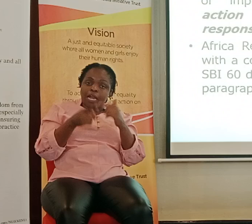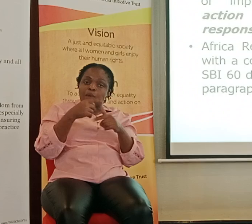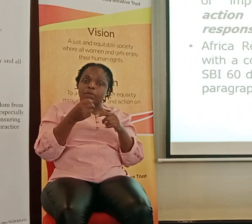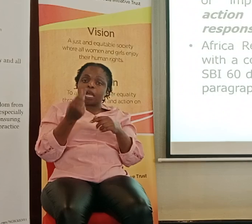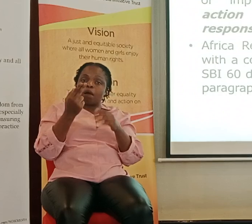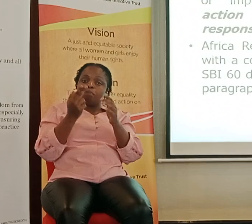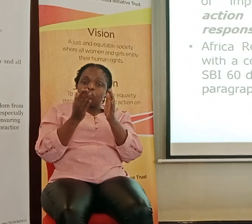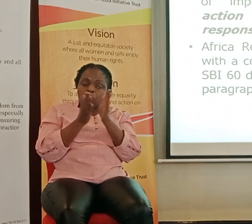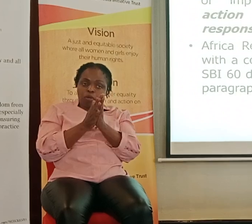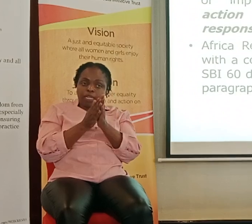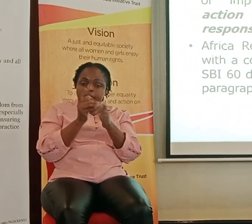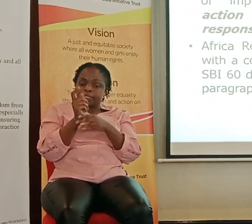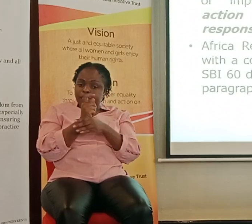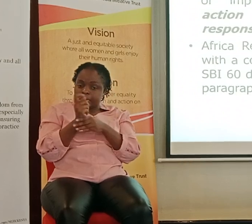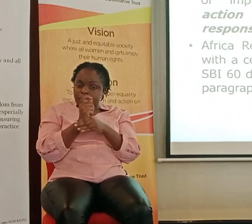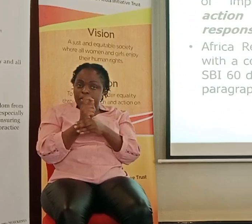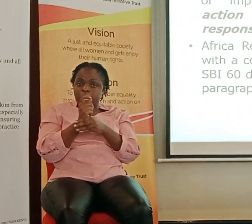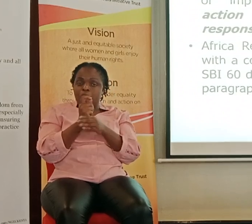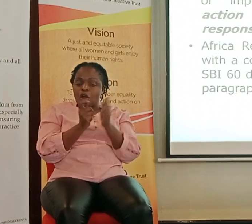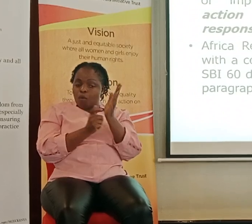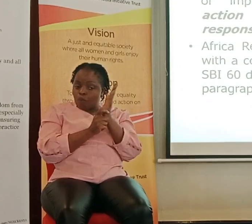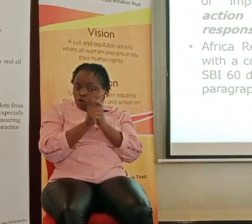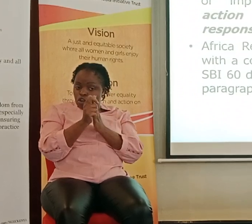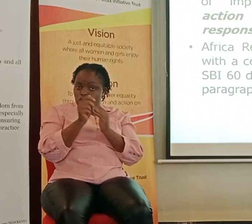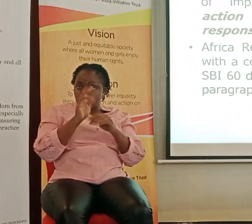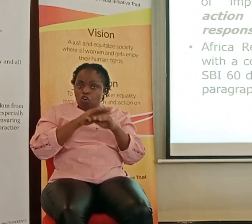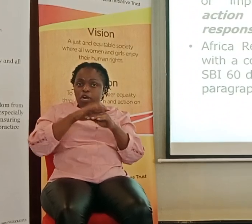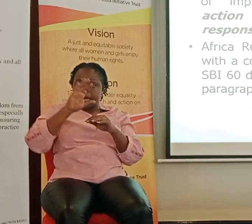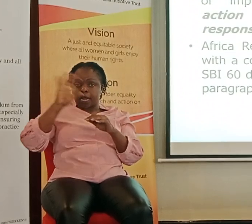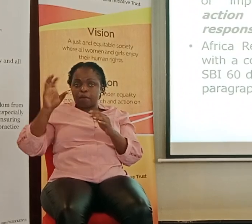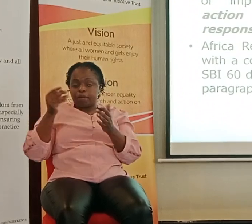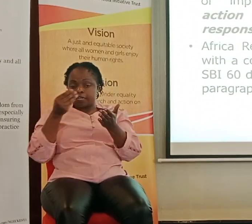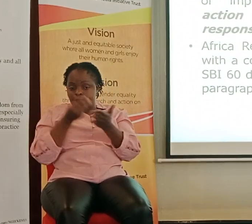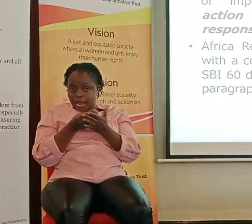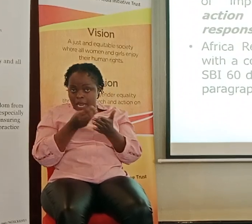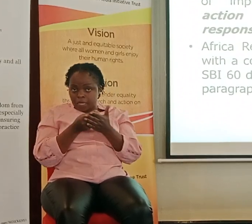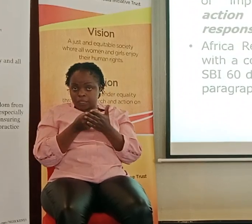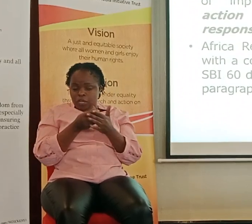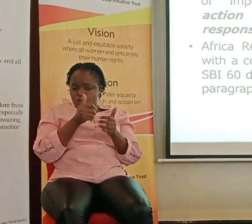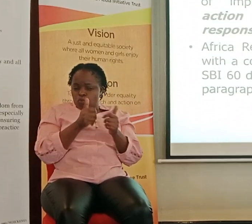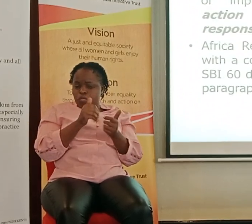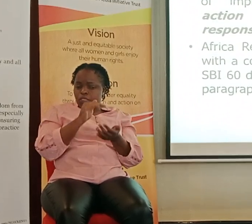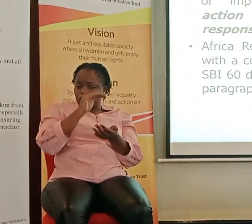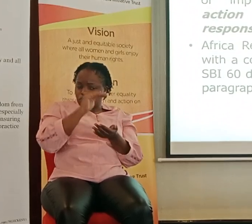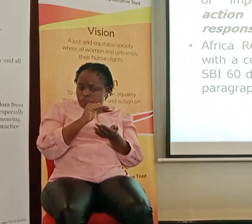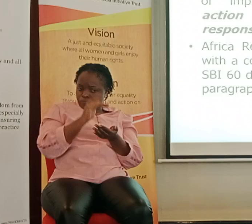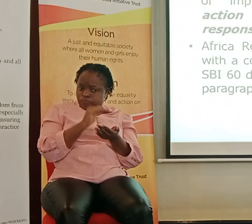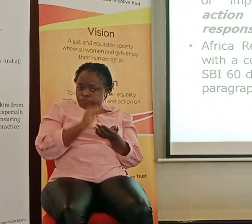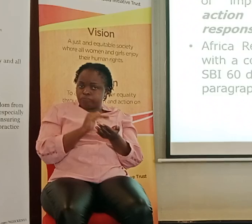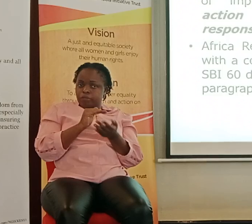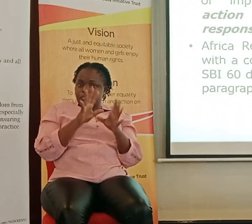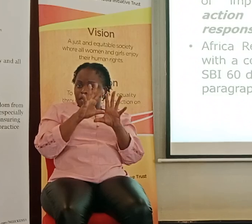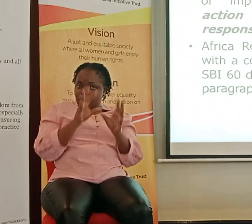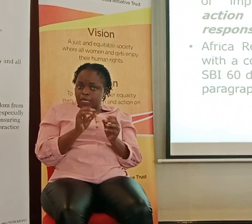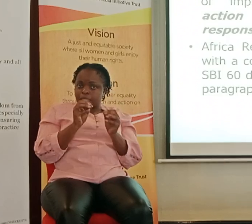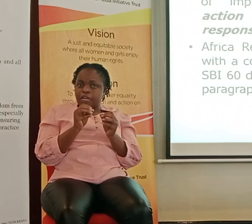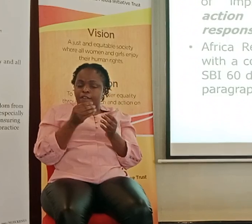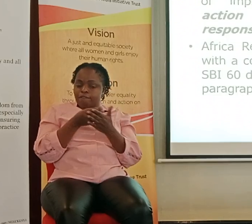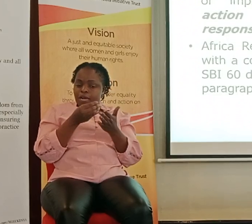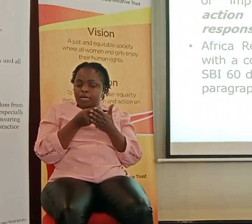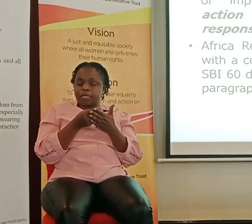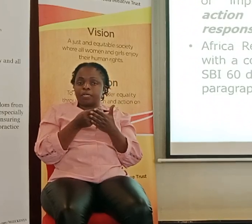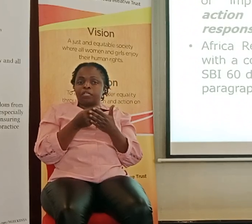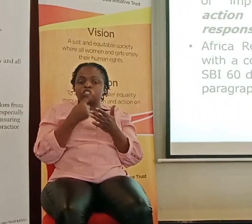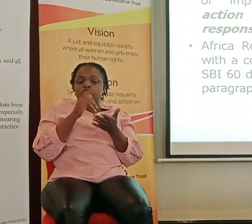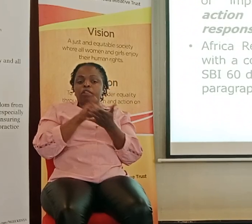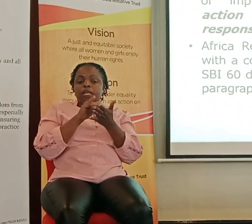training module on climate finance, and it will be breaking down these funds among others so that we are